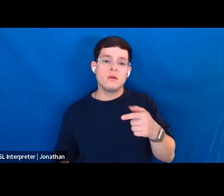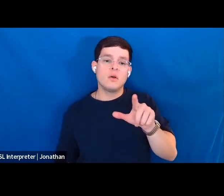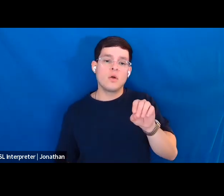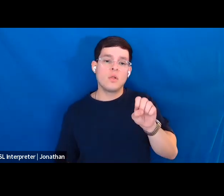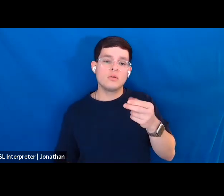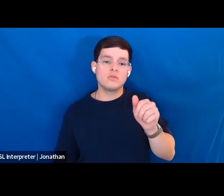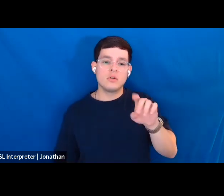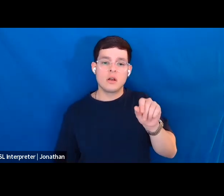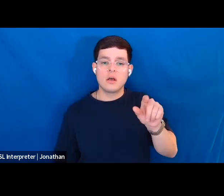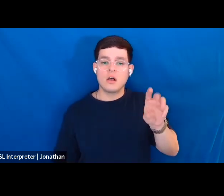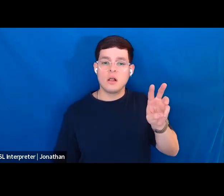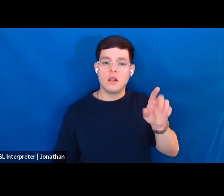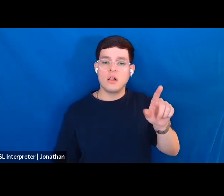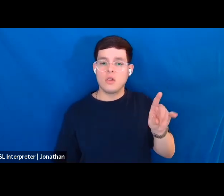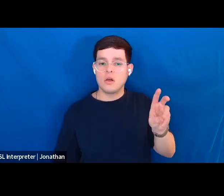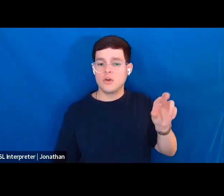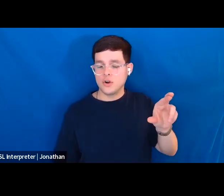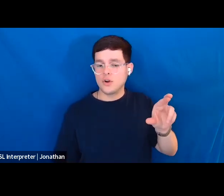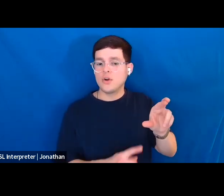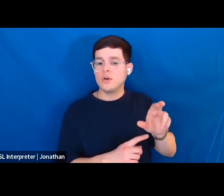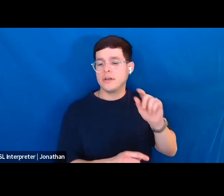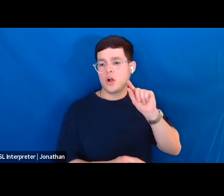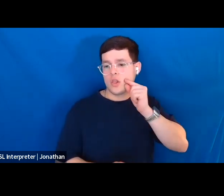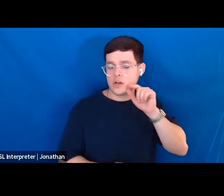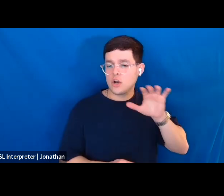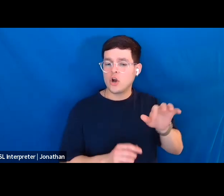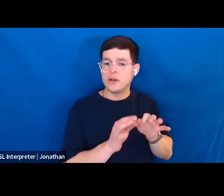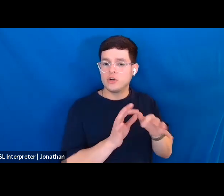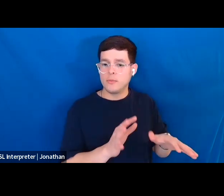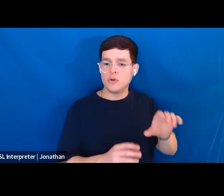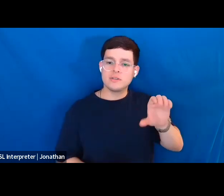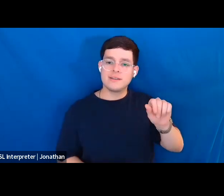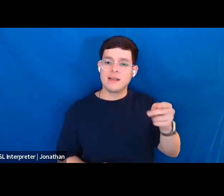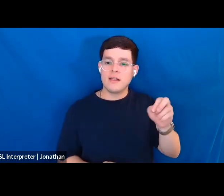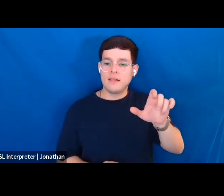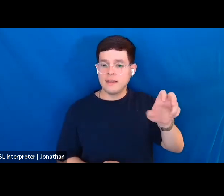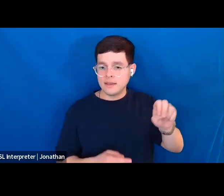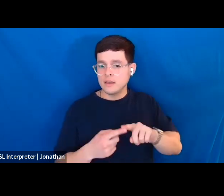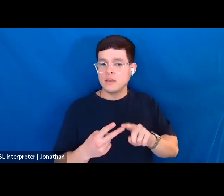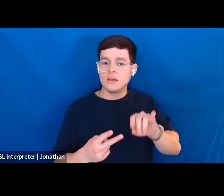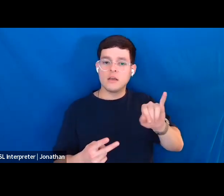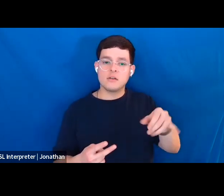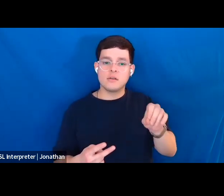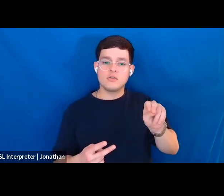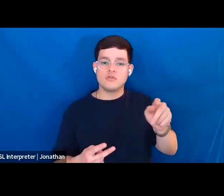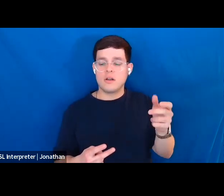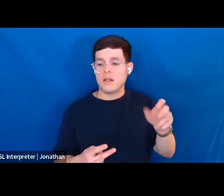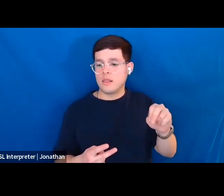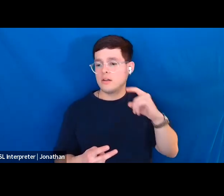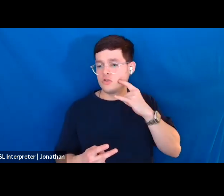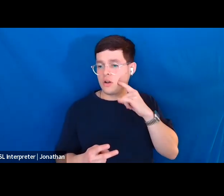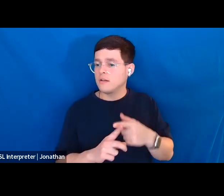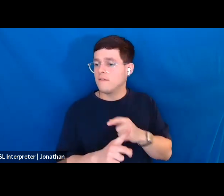Glashonda Lawyer and her ASL interpreters, Kathleen and Jonathan from COCO,